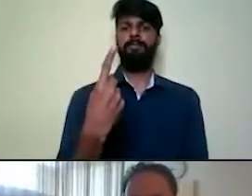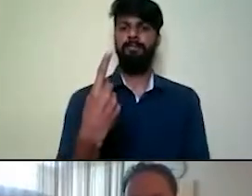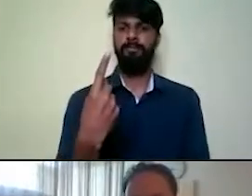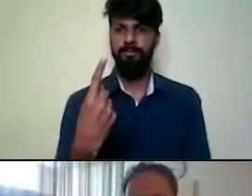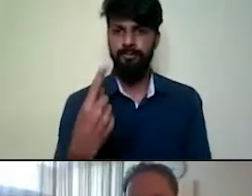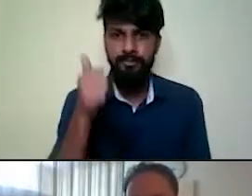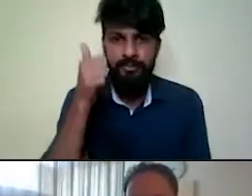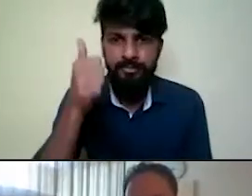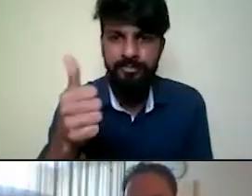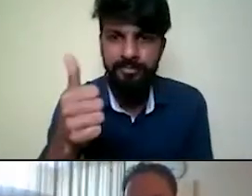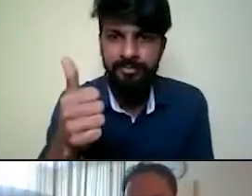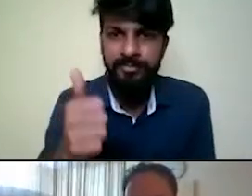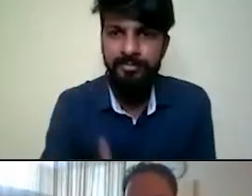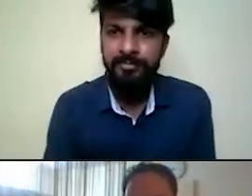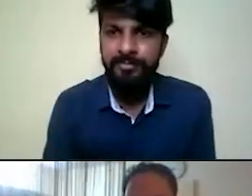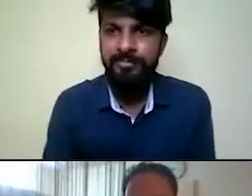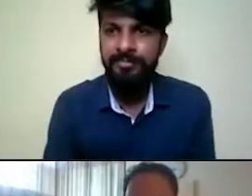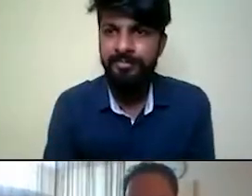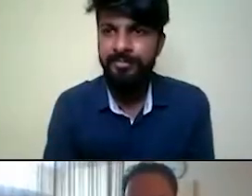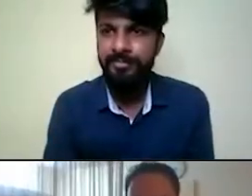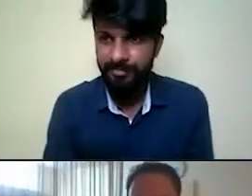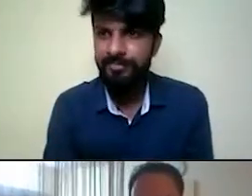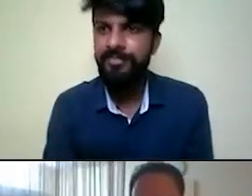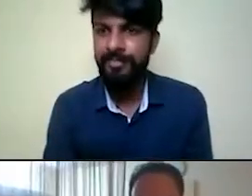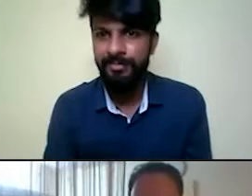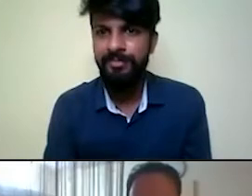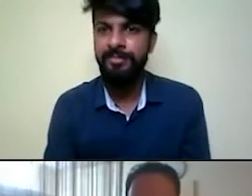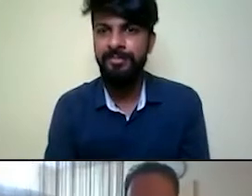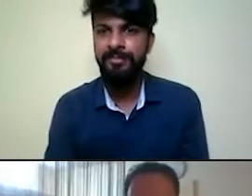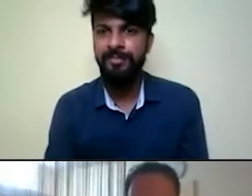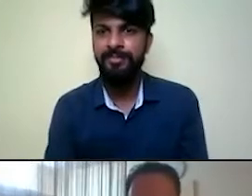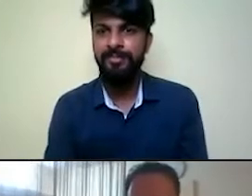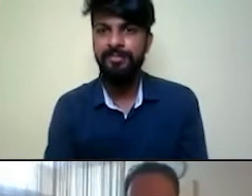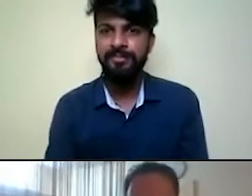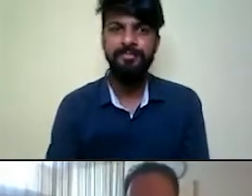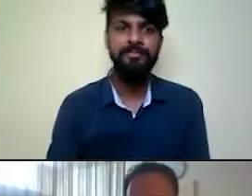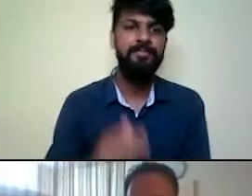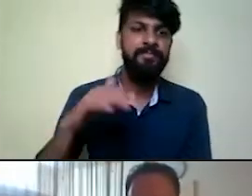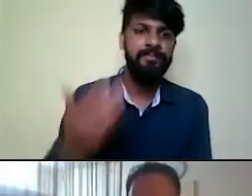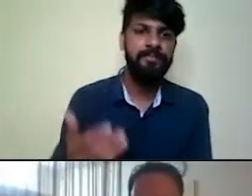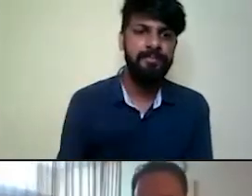months. Yeah, but just month is that.